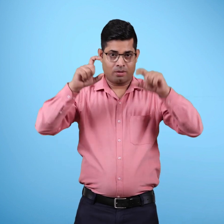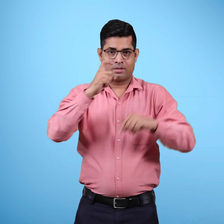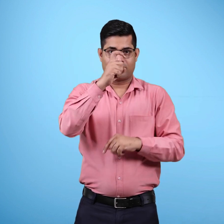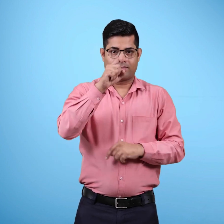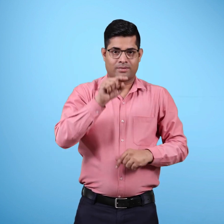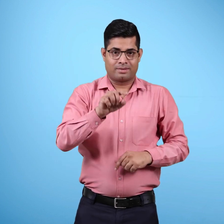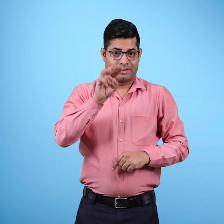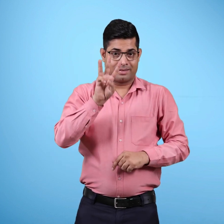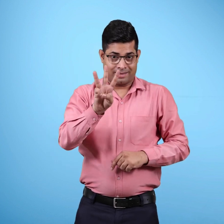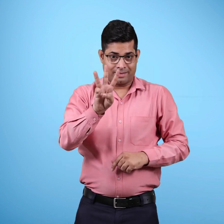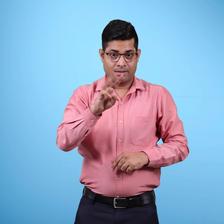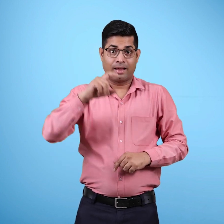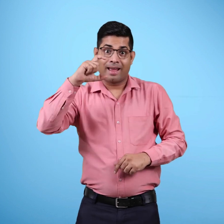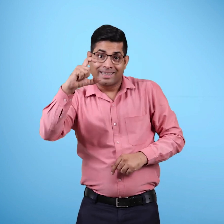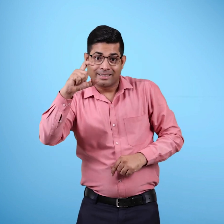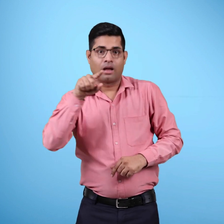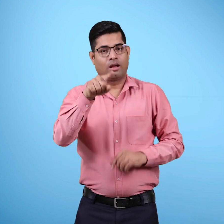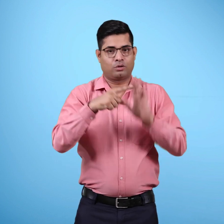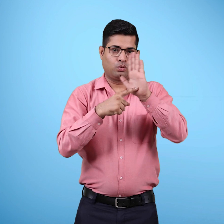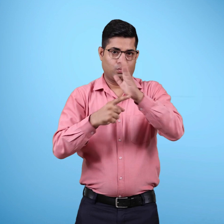Figure 7.3c.